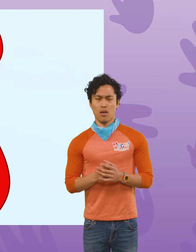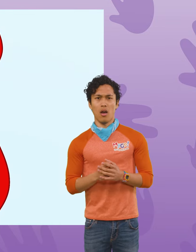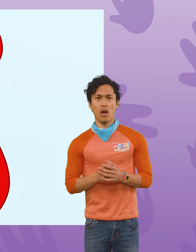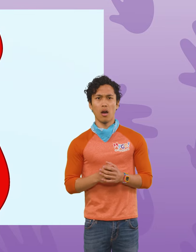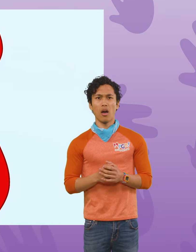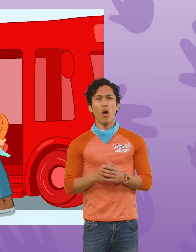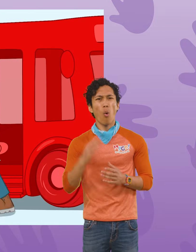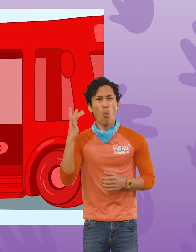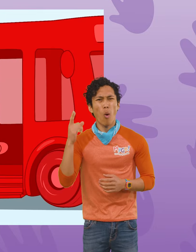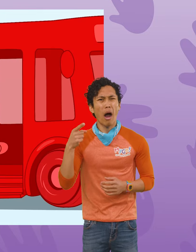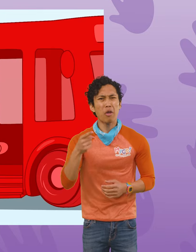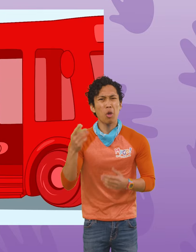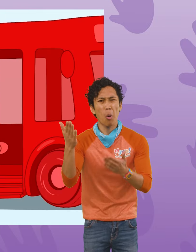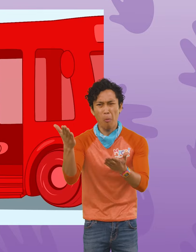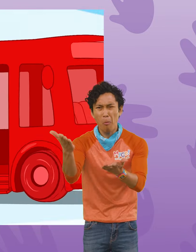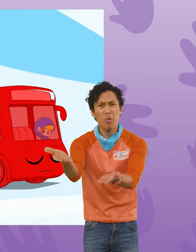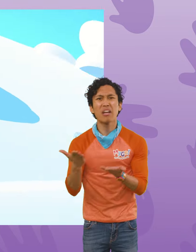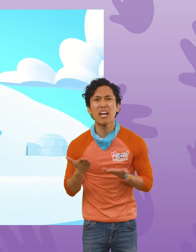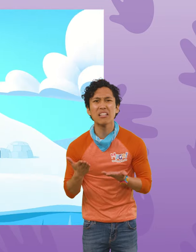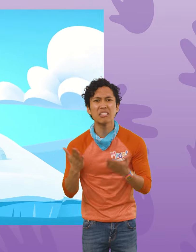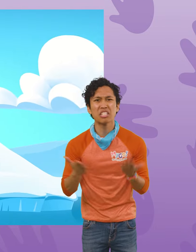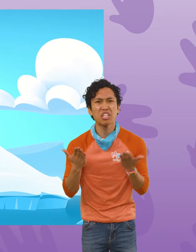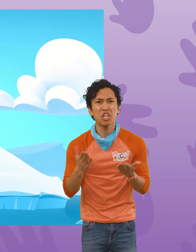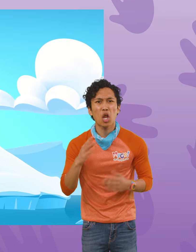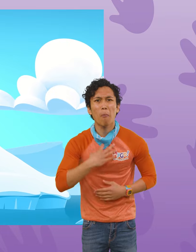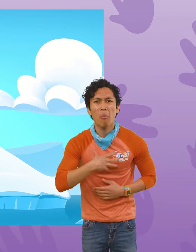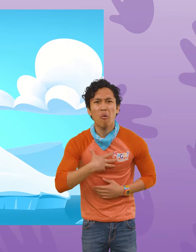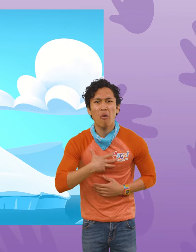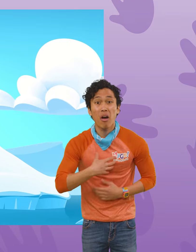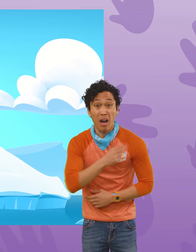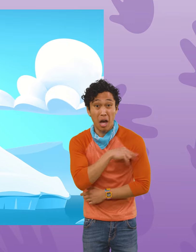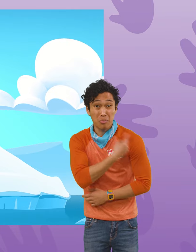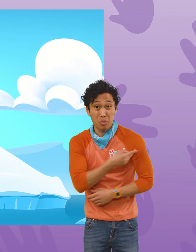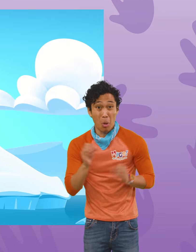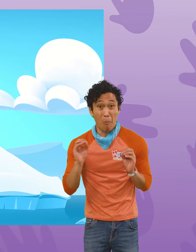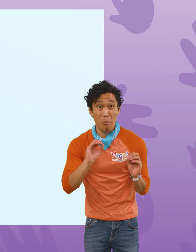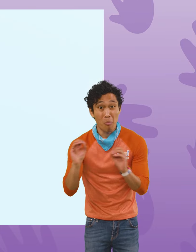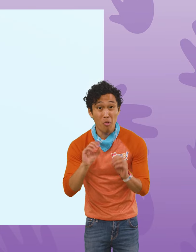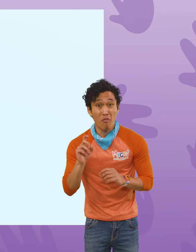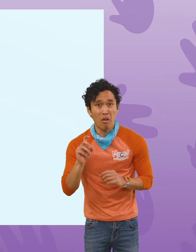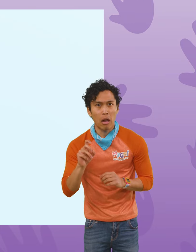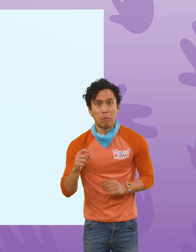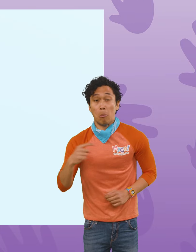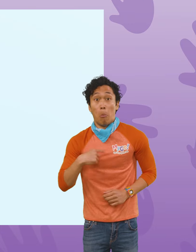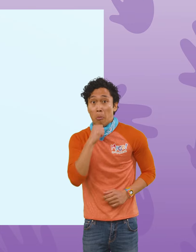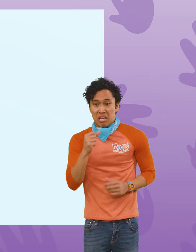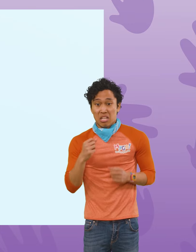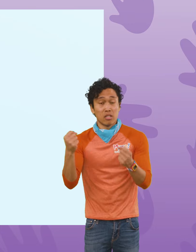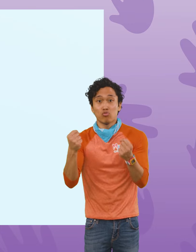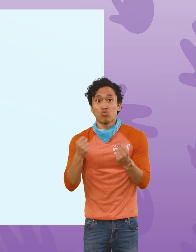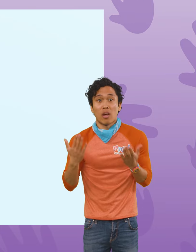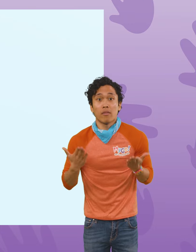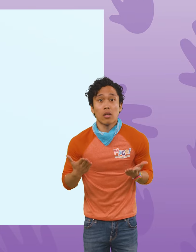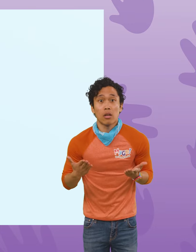Huh? Why did you take us here, Morphle? Has the hospital moved? Morphle not drive